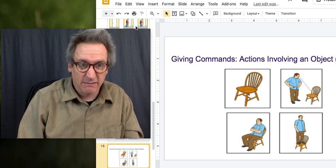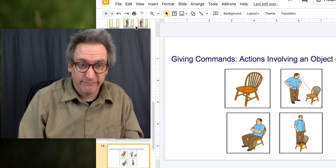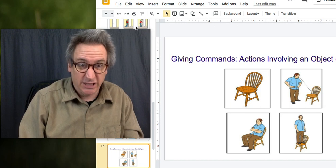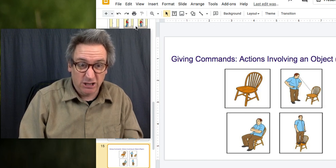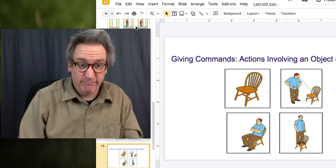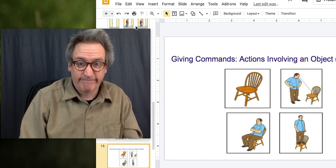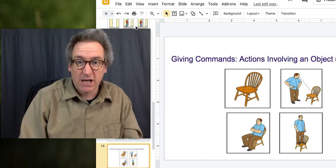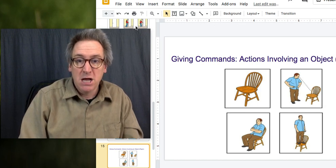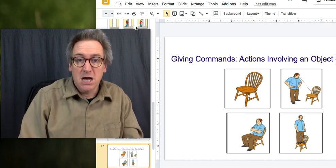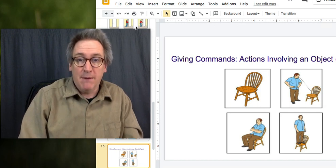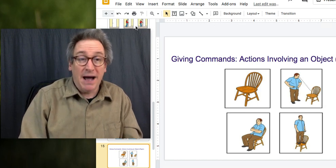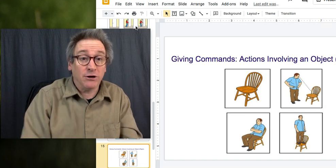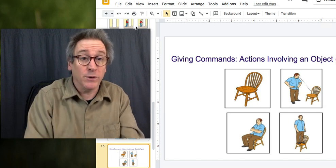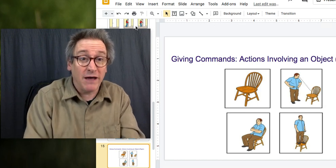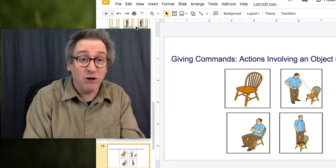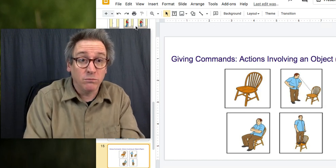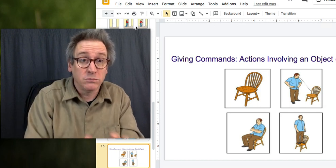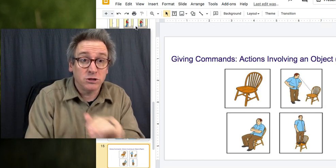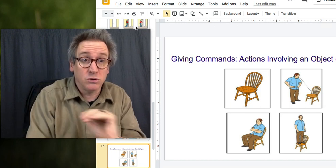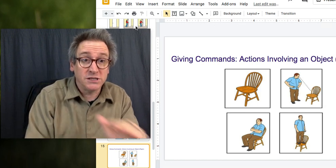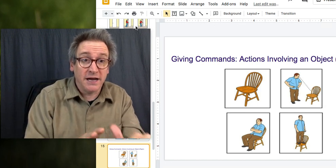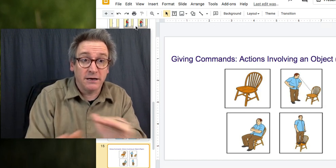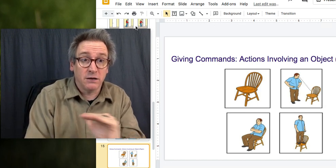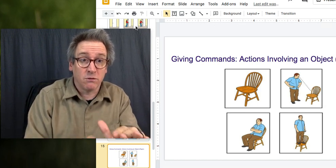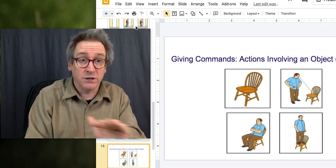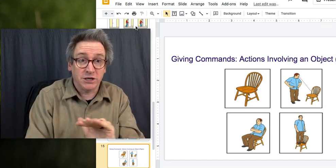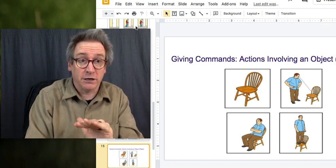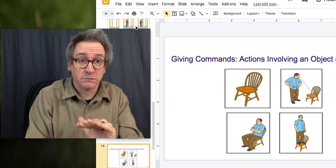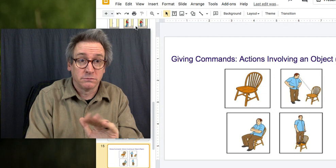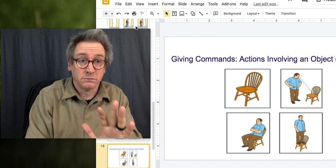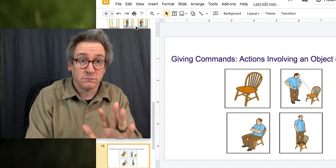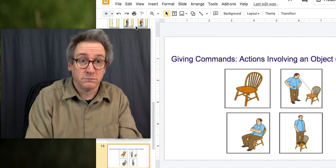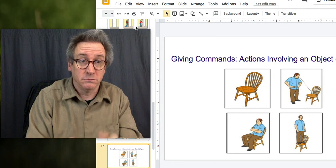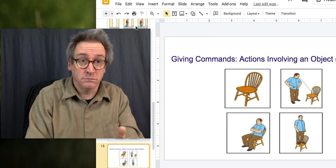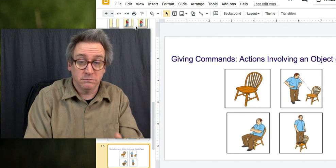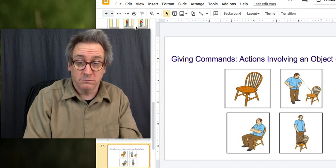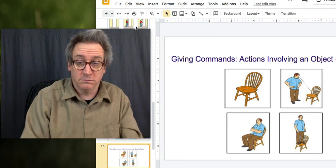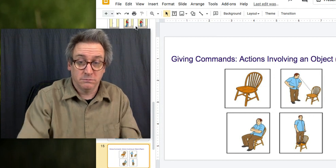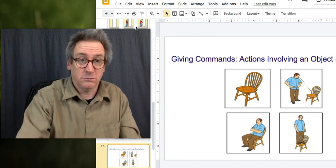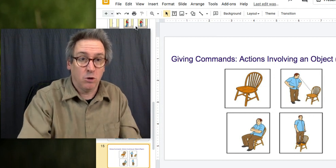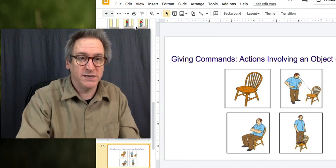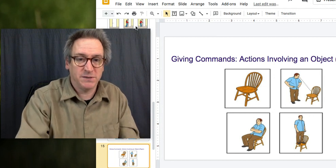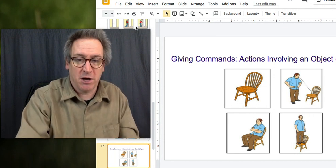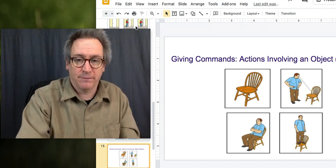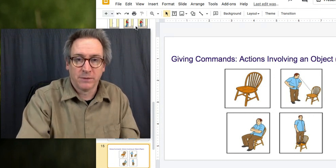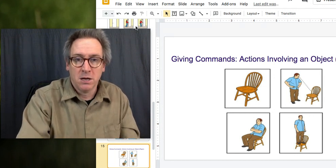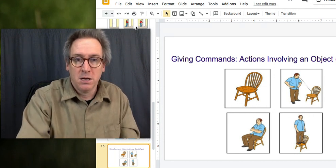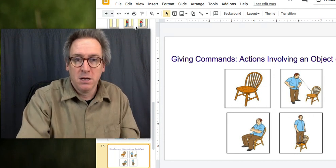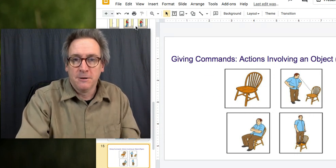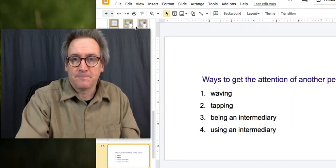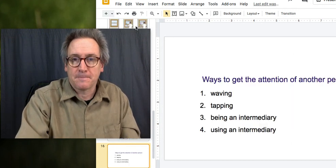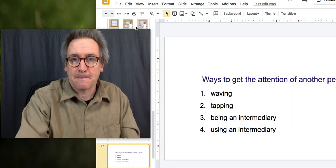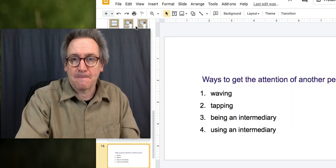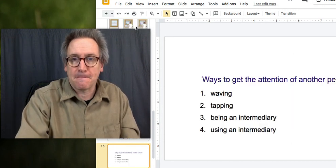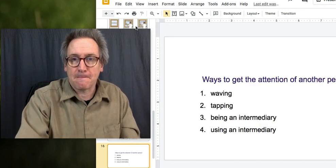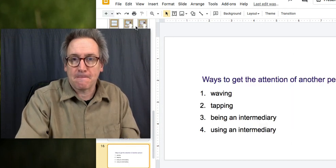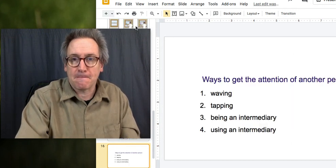stand. So I don't know what you have at home. Don't stand on the rolly chair. Always have a spotter.